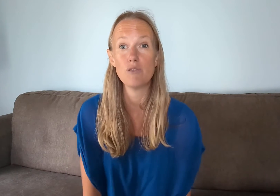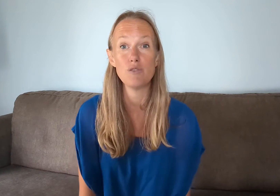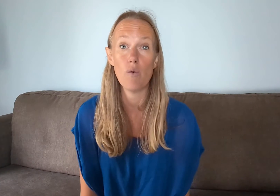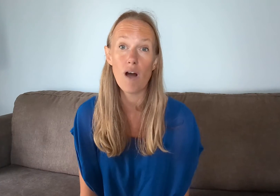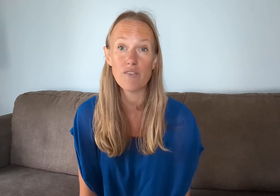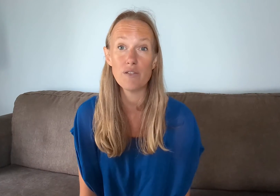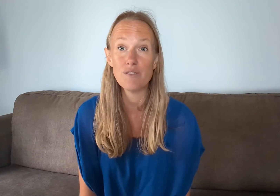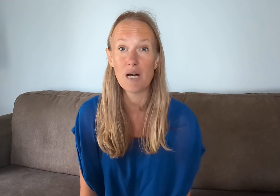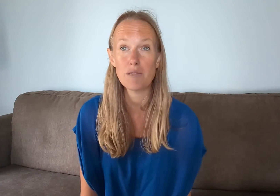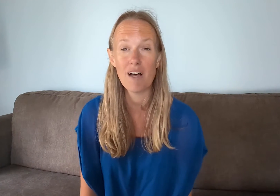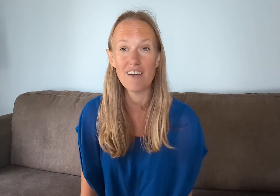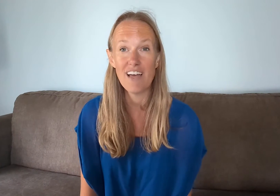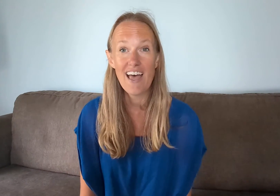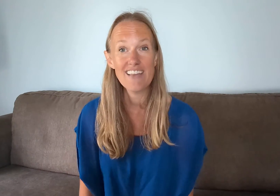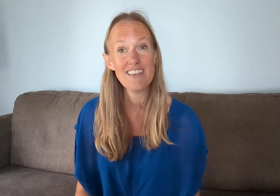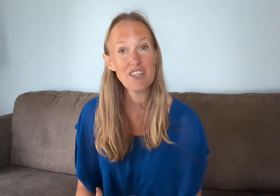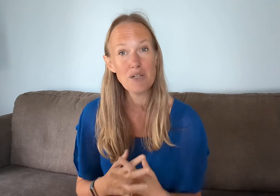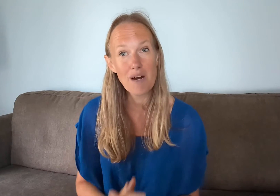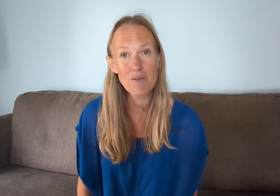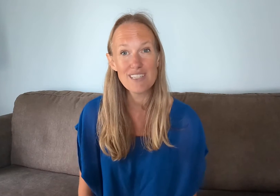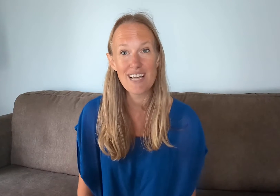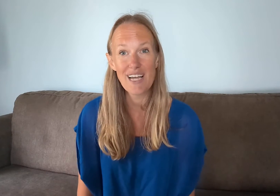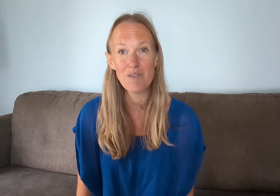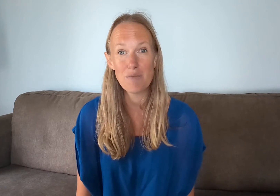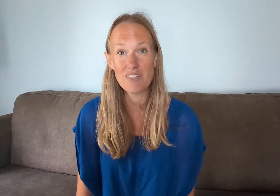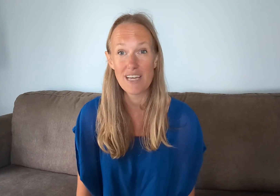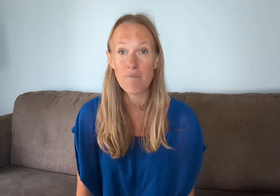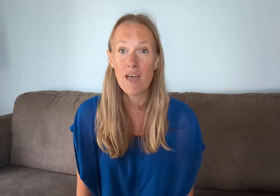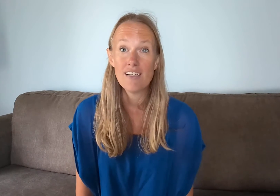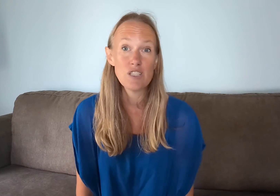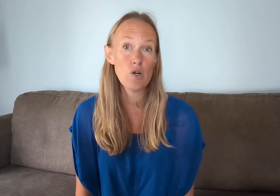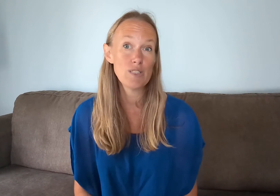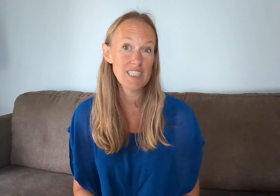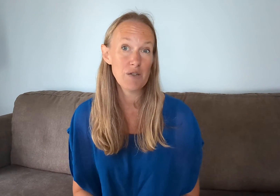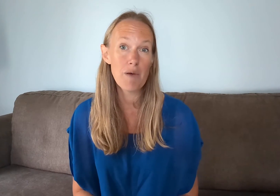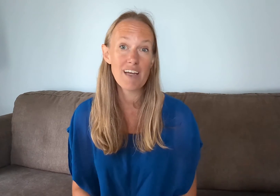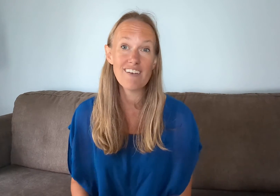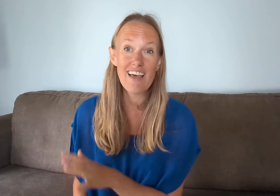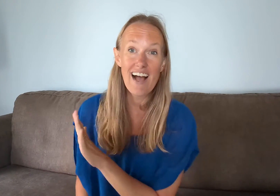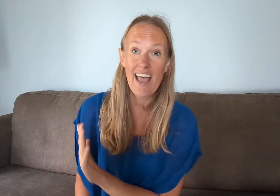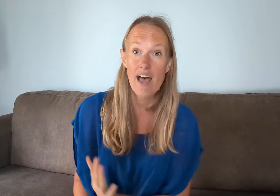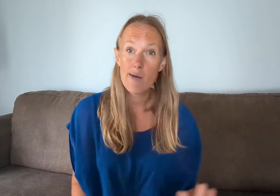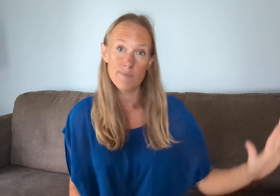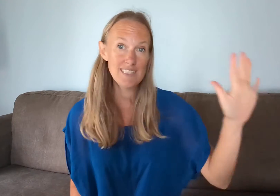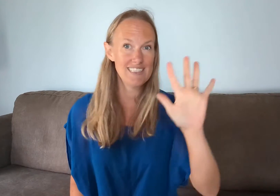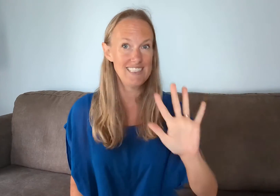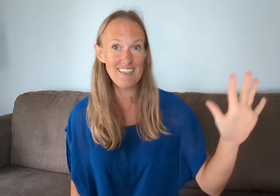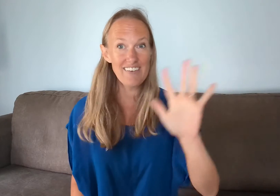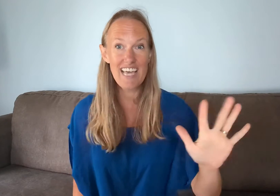do a walkthrough top to bottom, and then the third part we'll sign with the music. So just a reminder that I am still